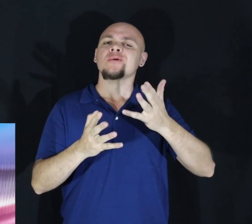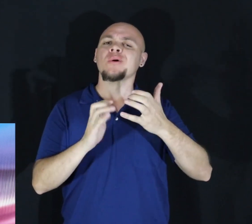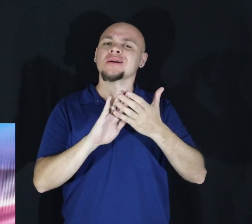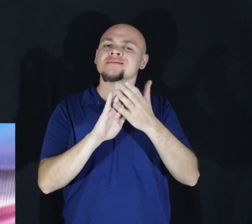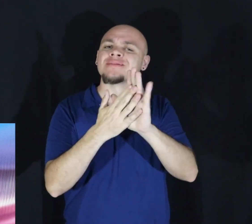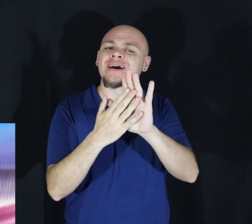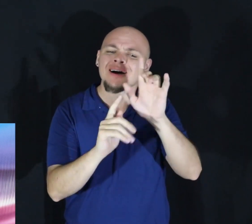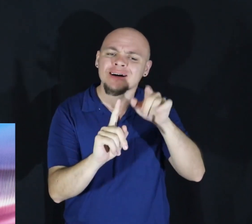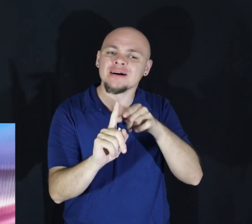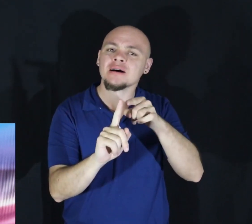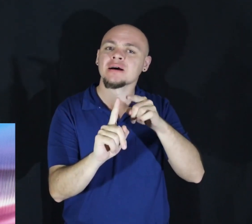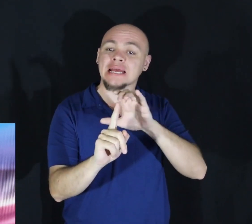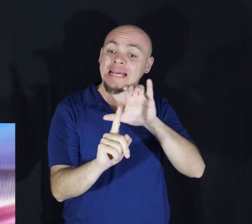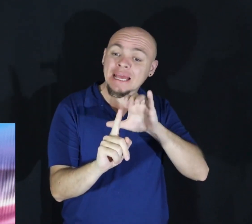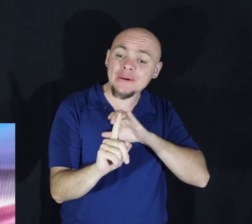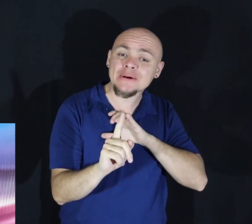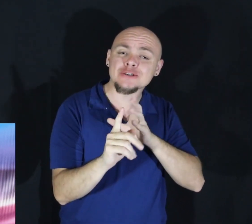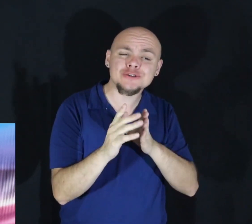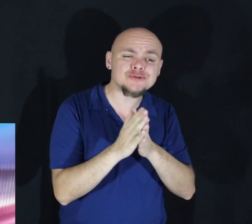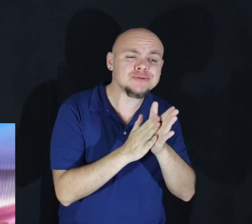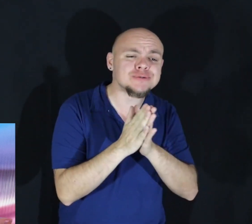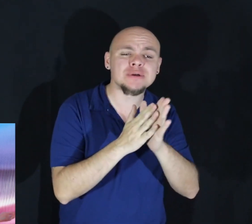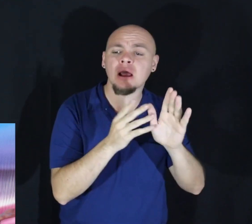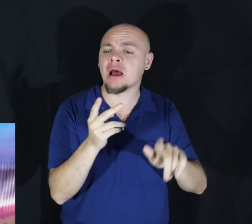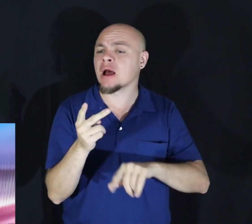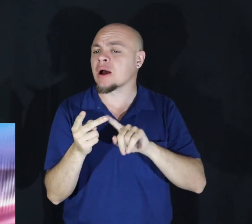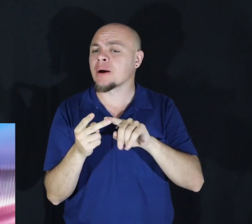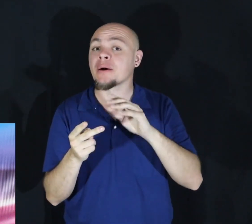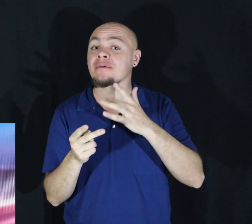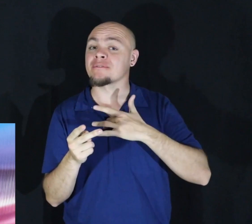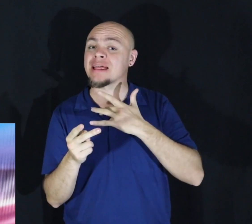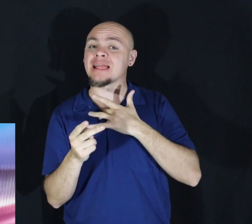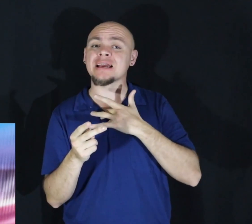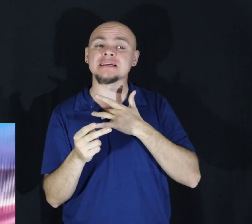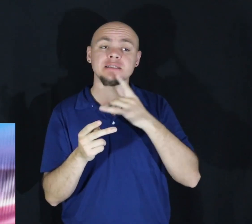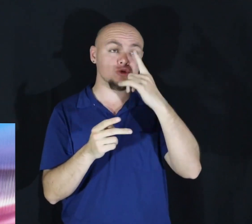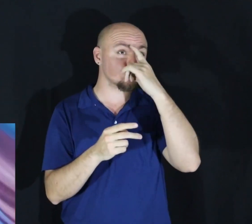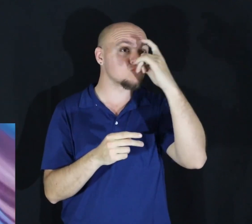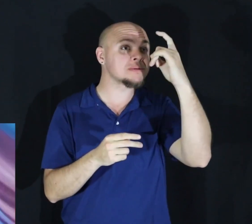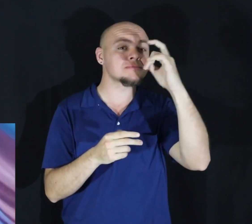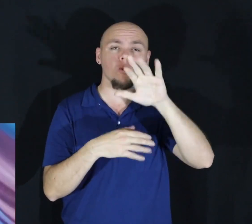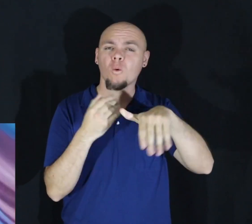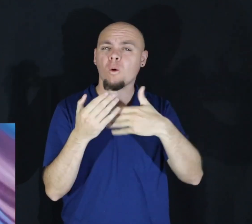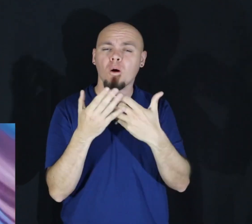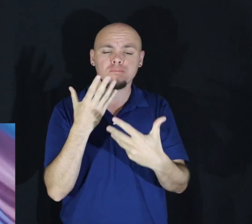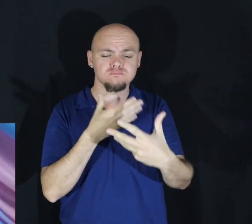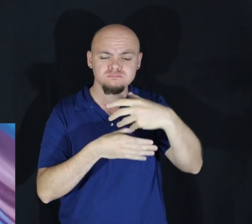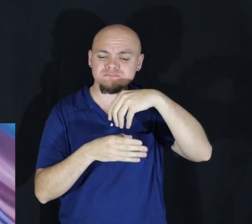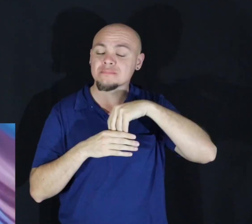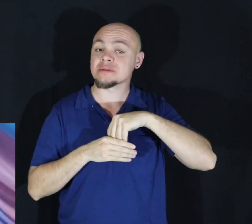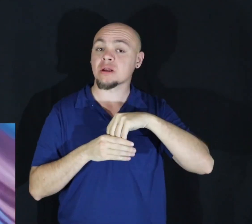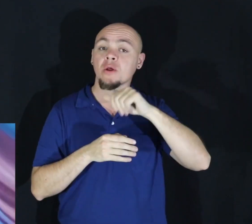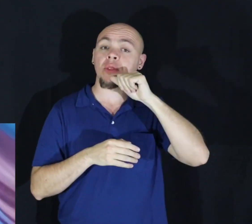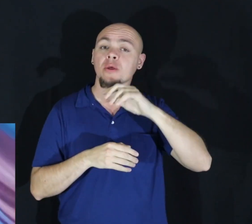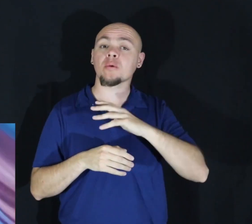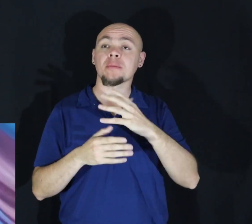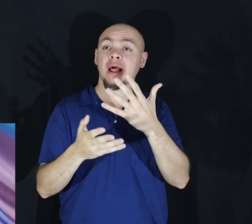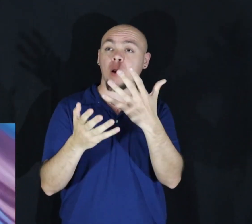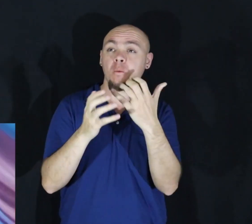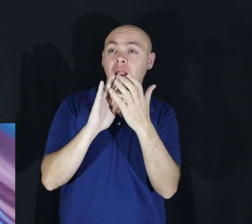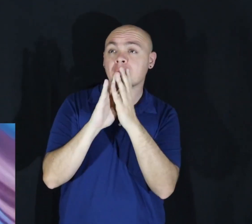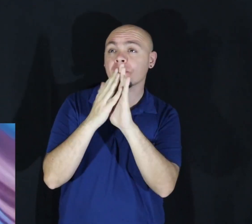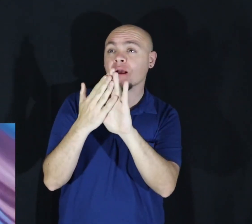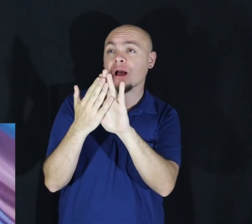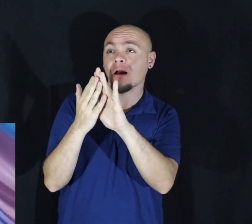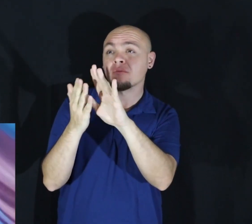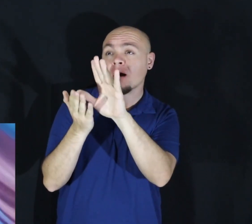us channel characters, moods, and even dreams. Dressing like the woman I long to be